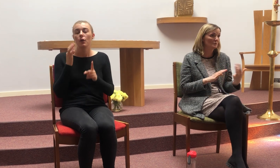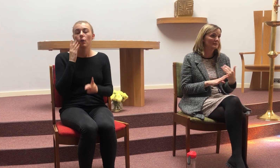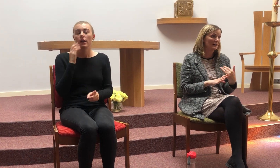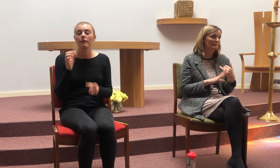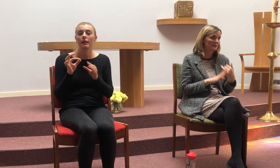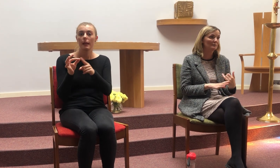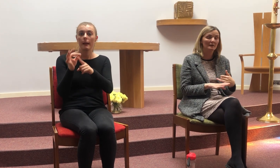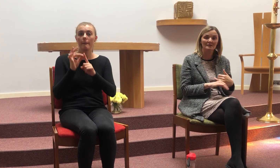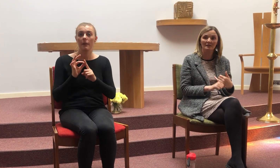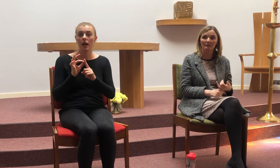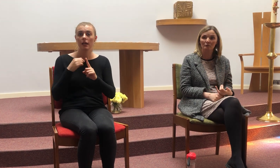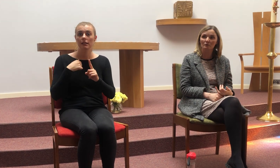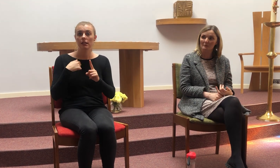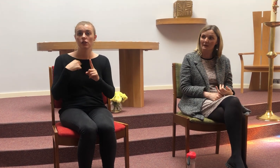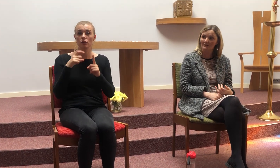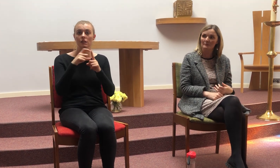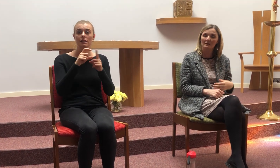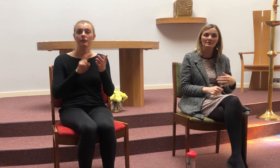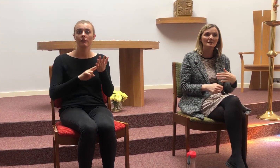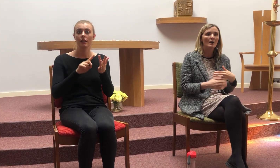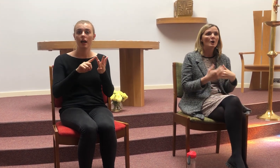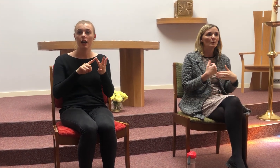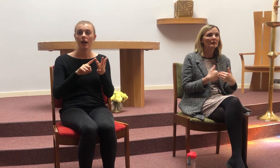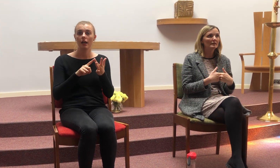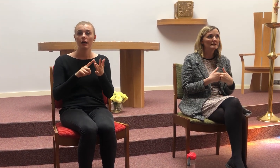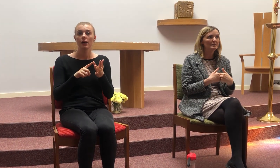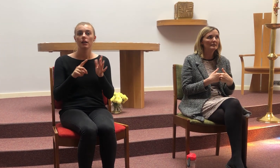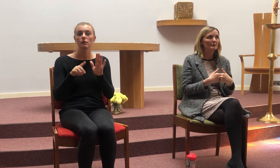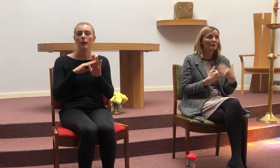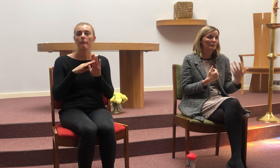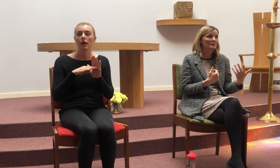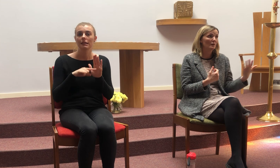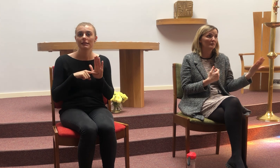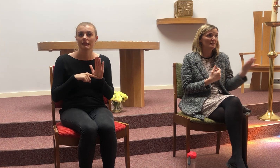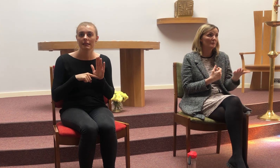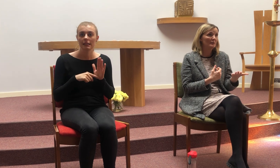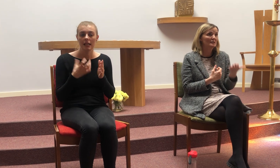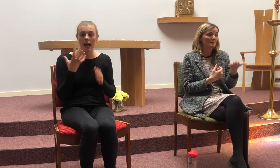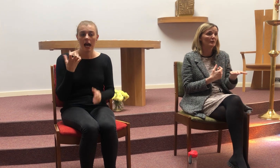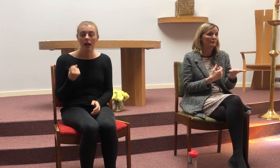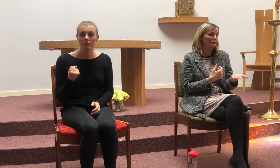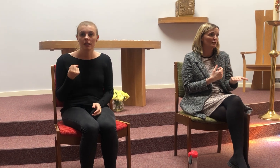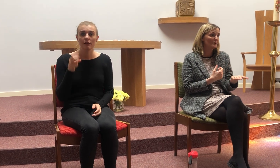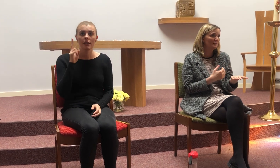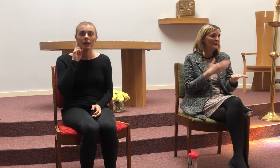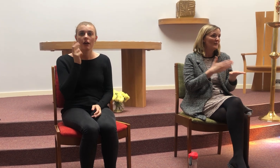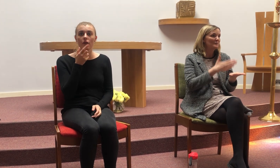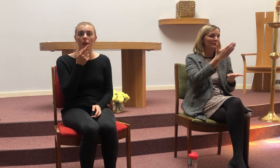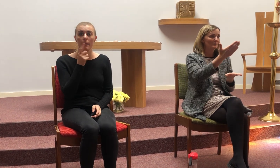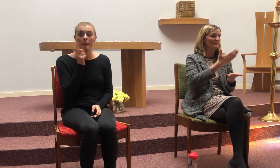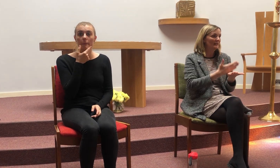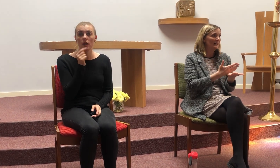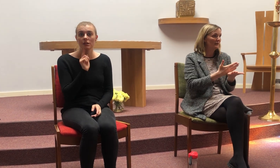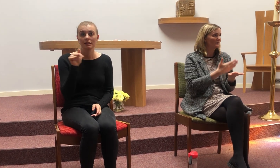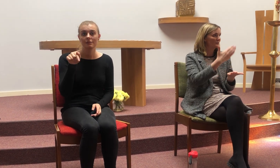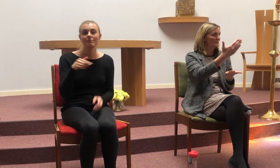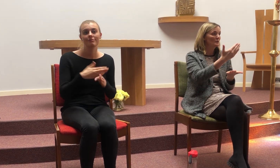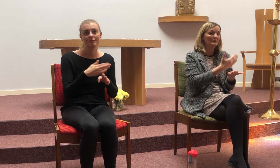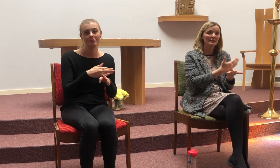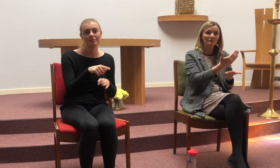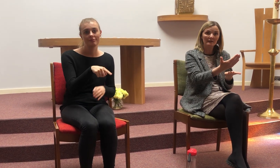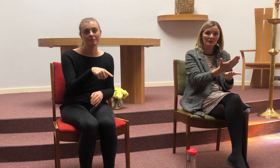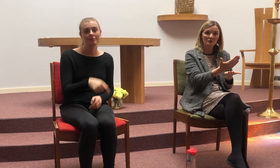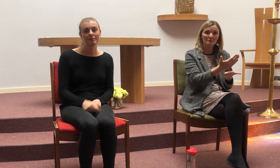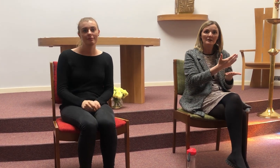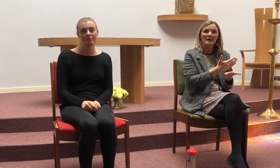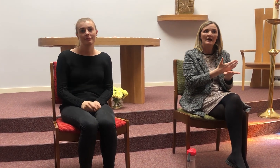that. We would always have a deaf person on our recruitment panels, because we like to see, well, first of all, if a deaf person's applying for a job, you know, that they have somebody